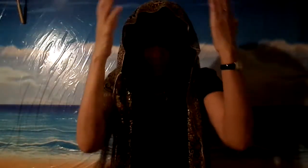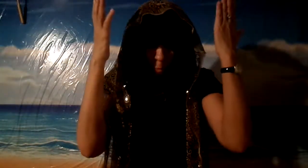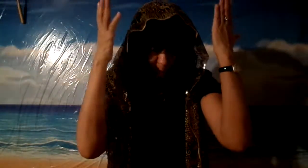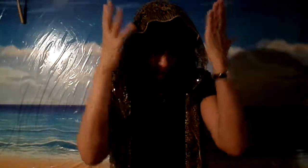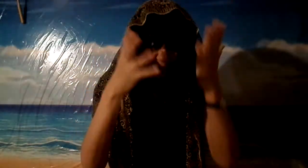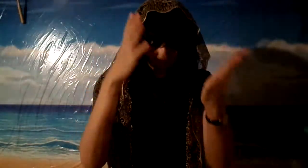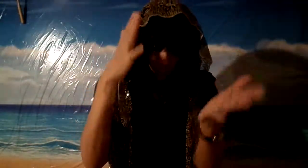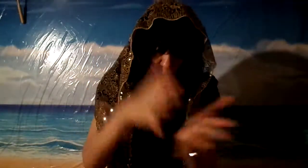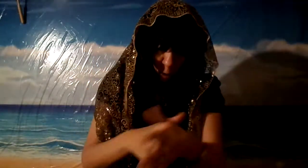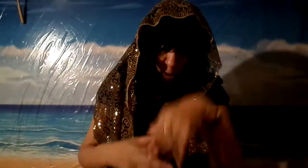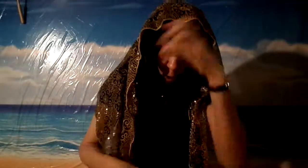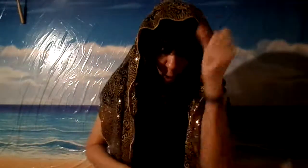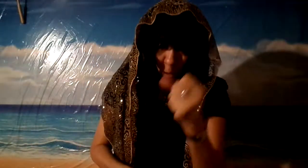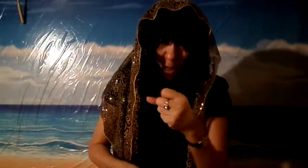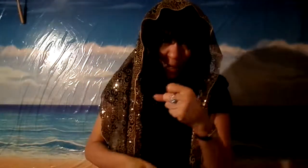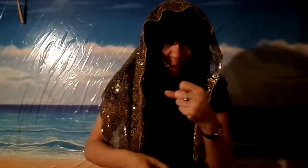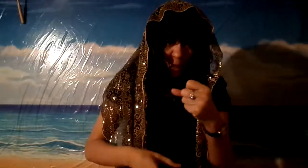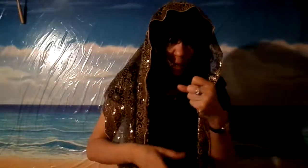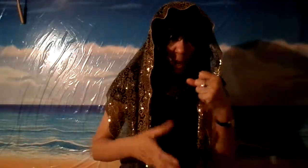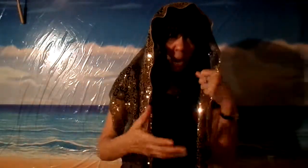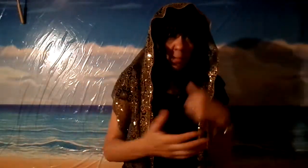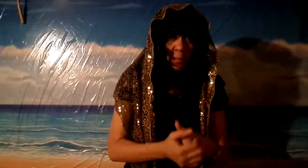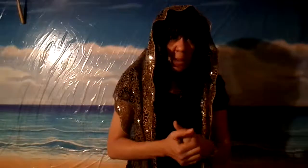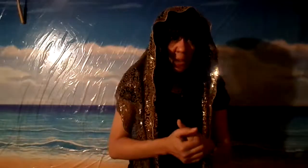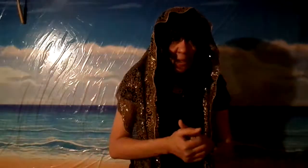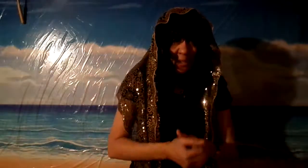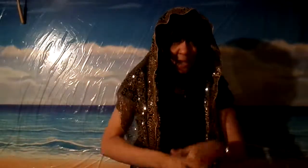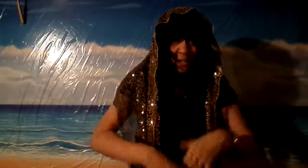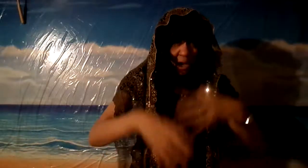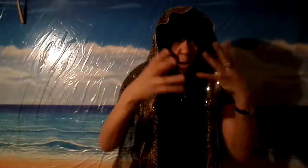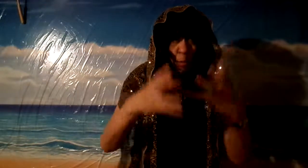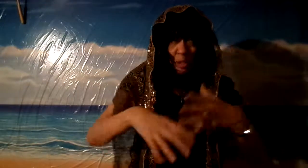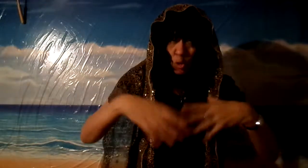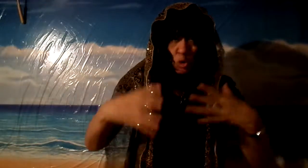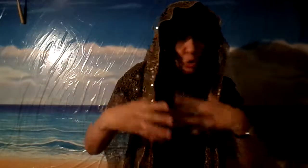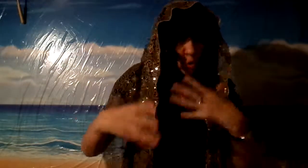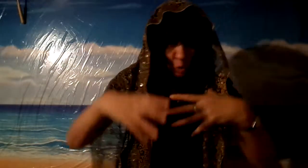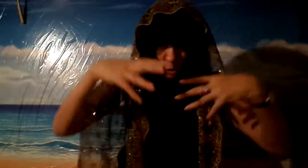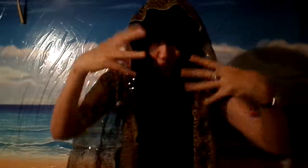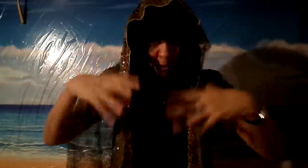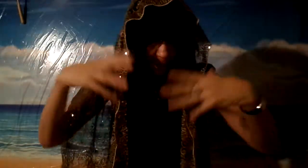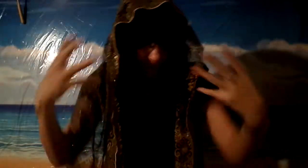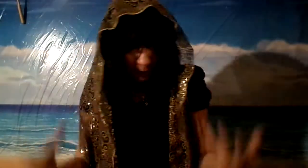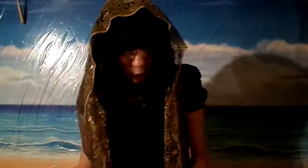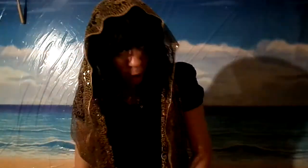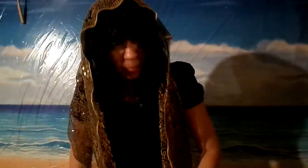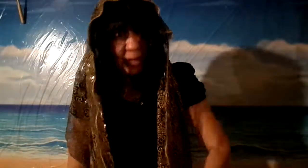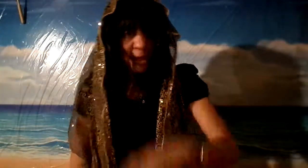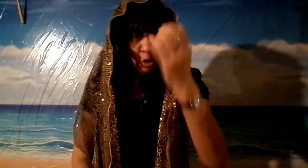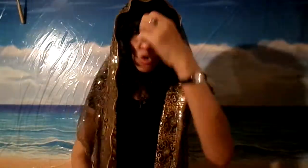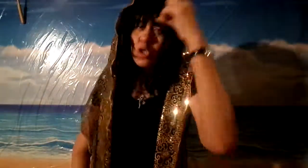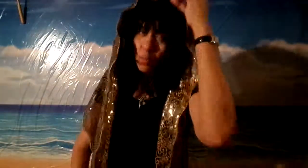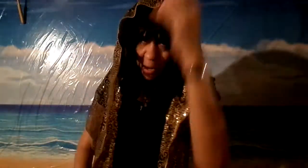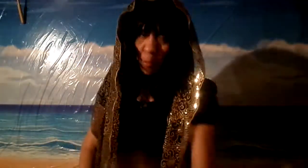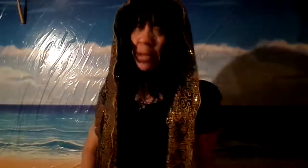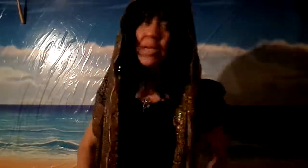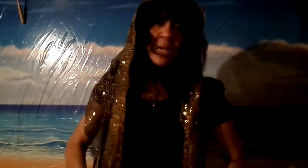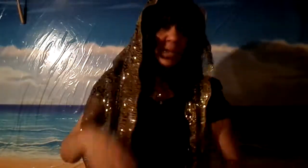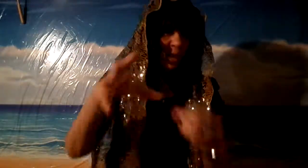when God spoke to you and say that I want to use you to speak in tongue, he used the right way. He not